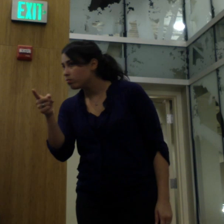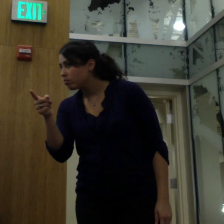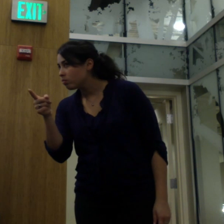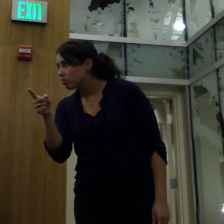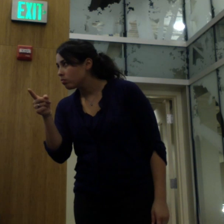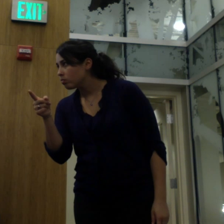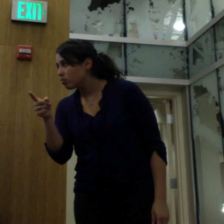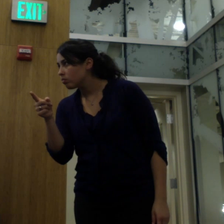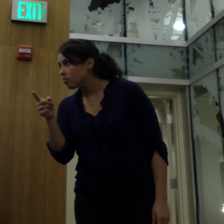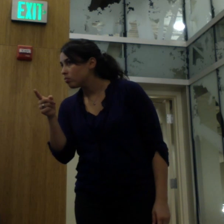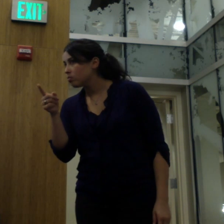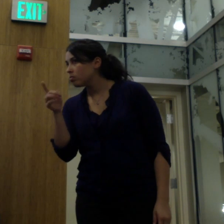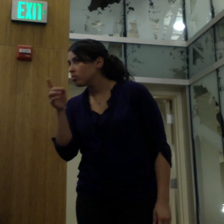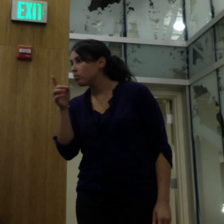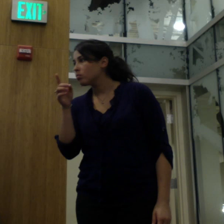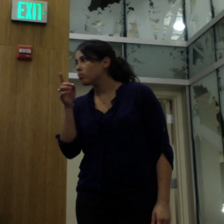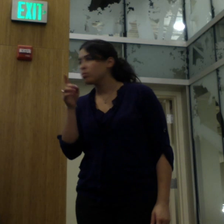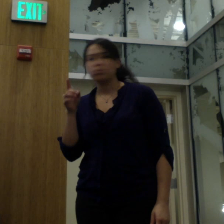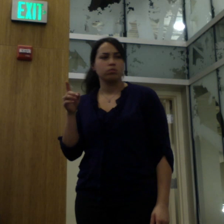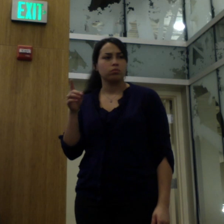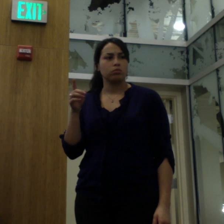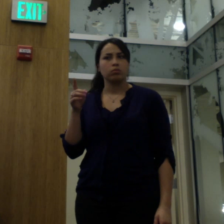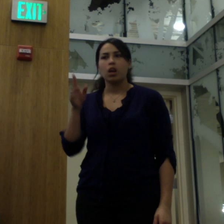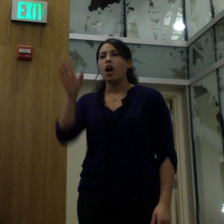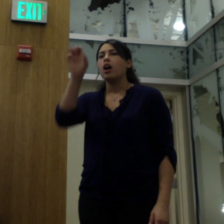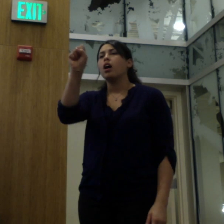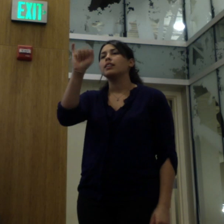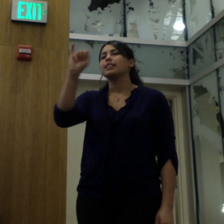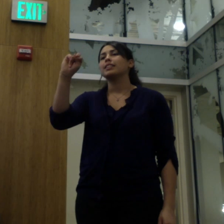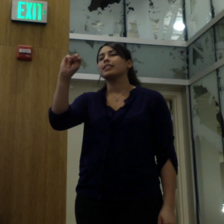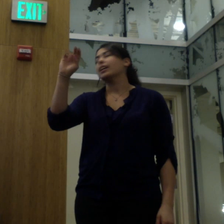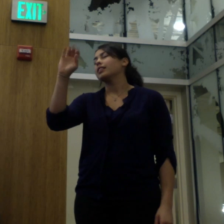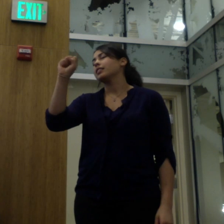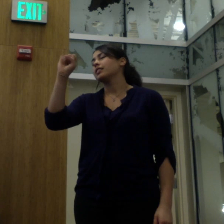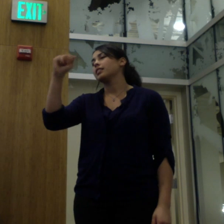Exactly. Where's the signal mirror? What would I use to signal with?